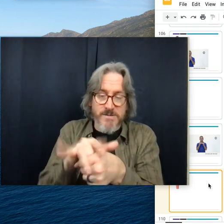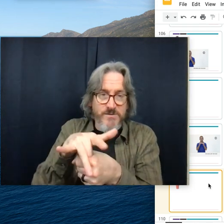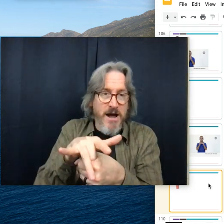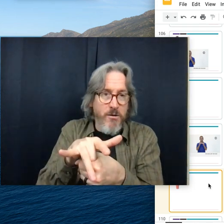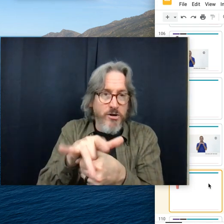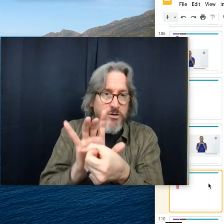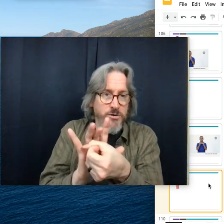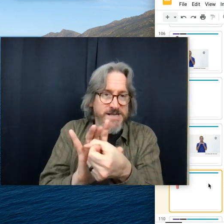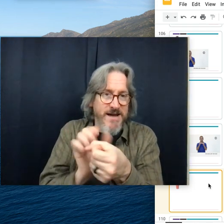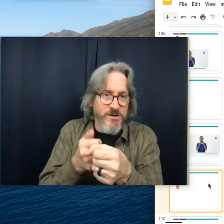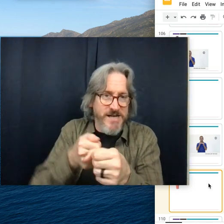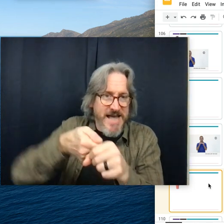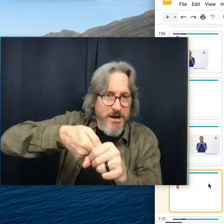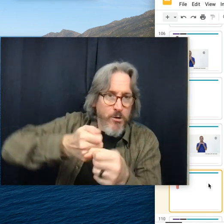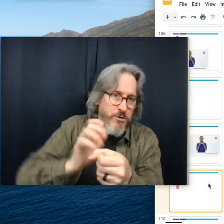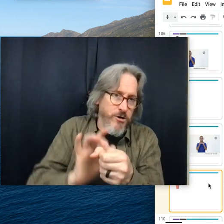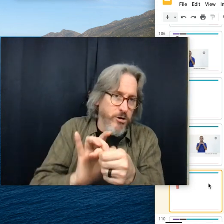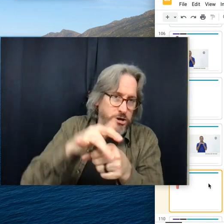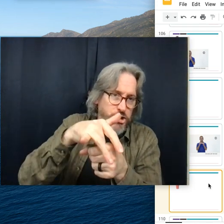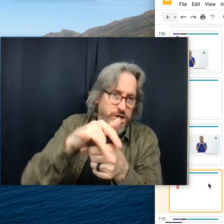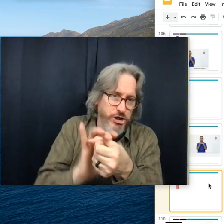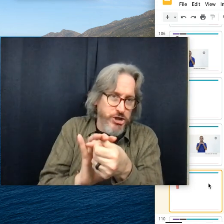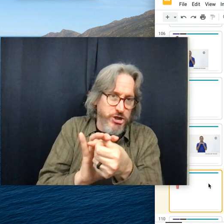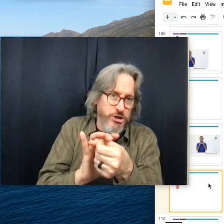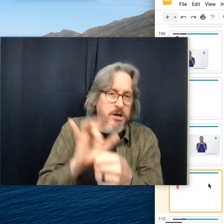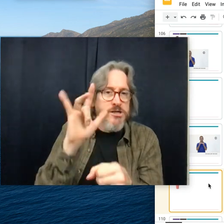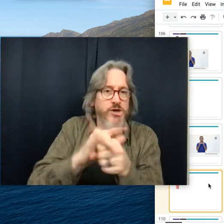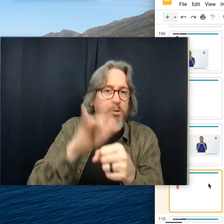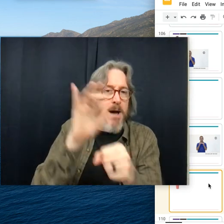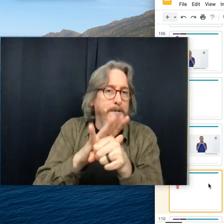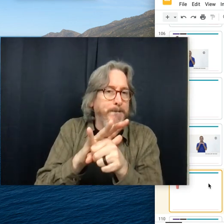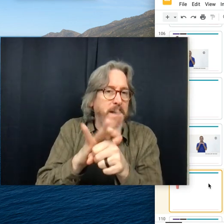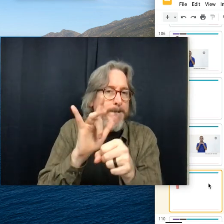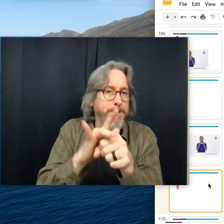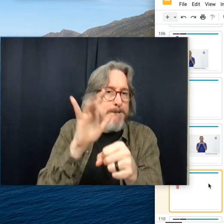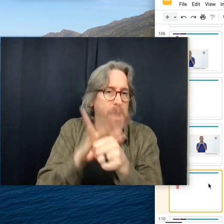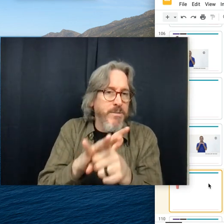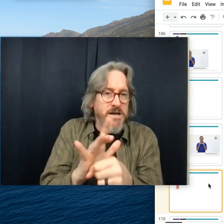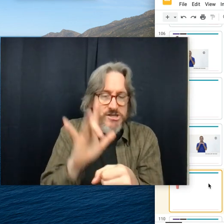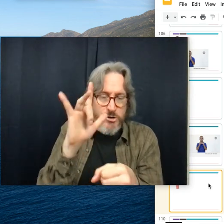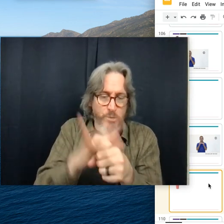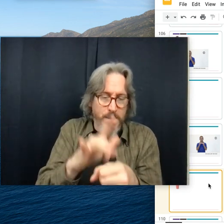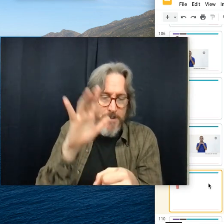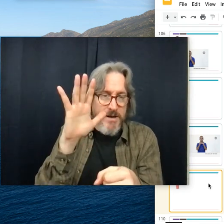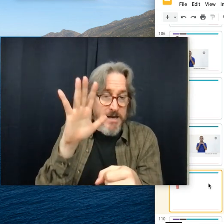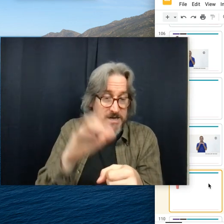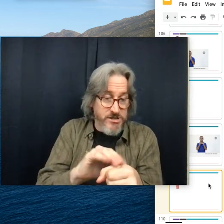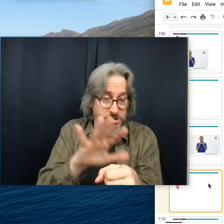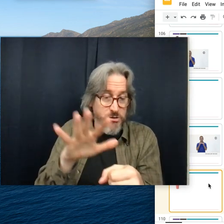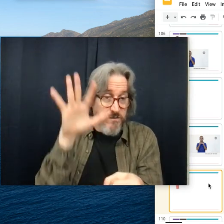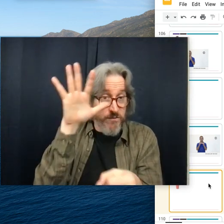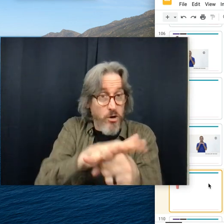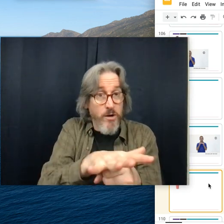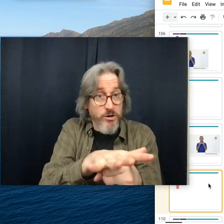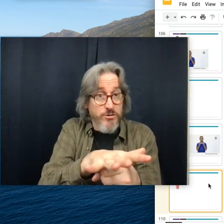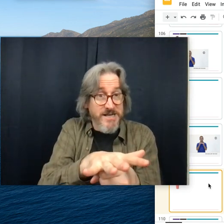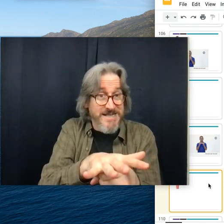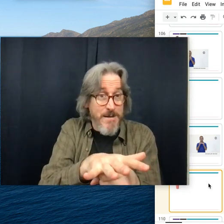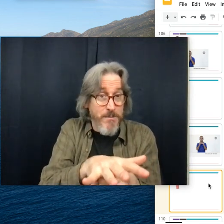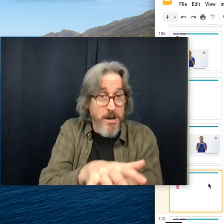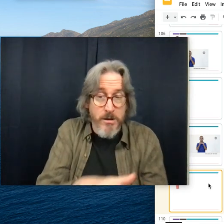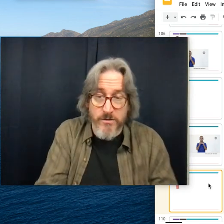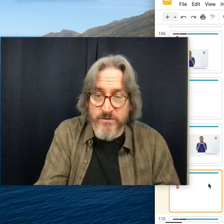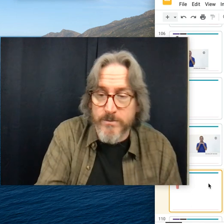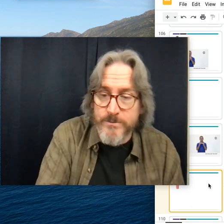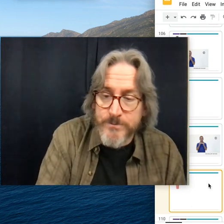And it comes from how you used to have to use a can opener to, so pop, pop. So you pop it, it starts to overflow, and you try to